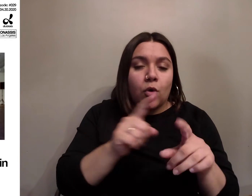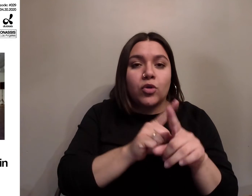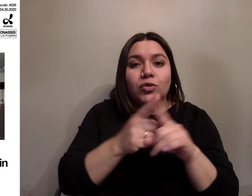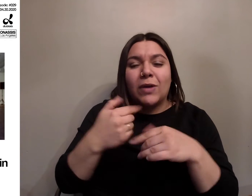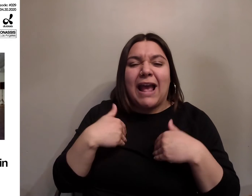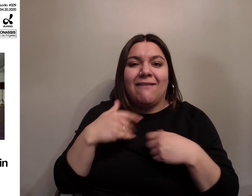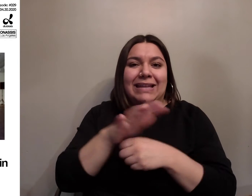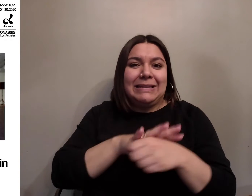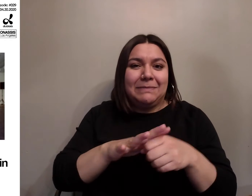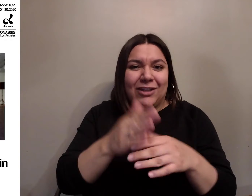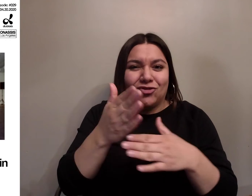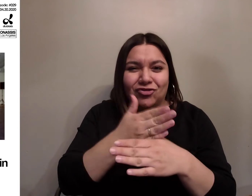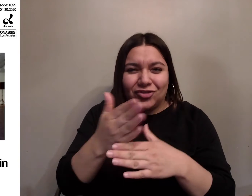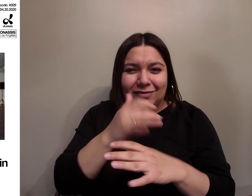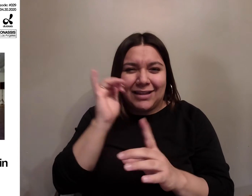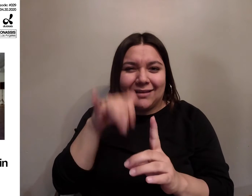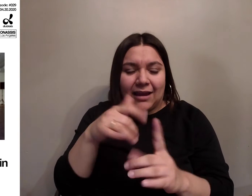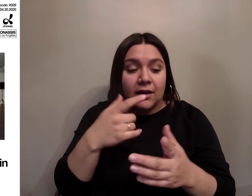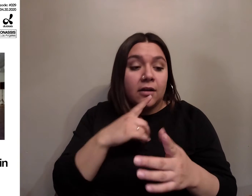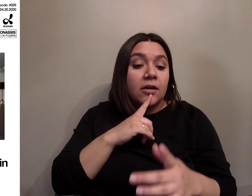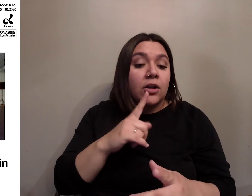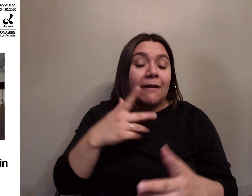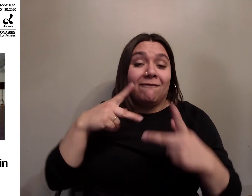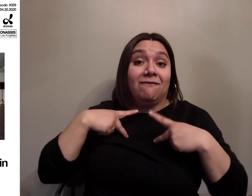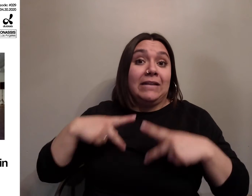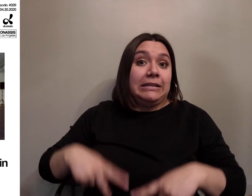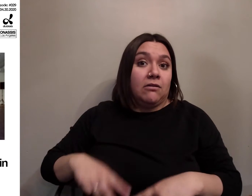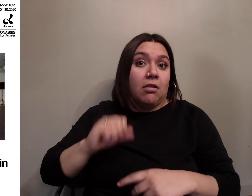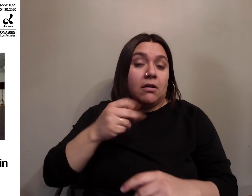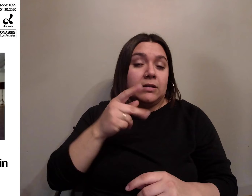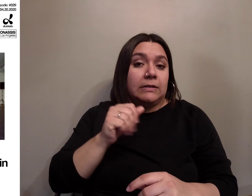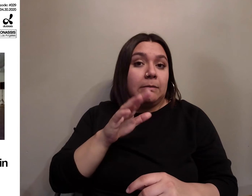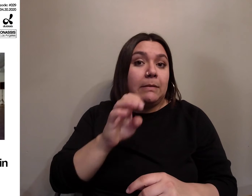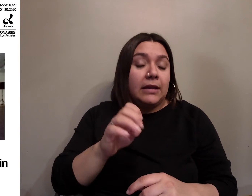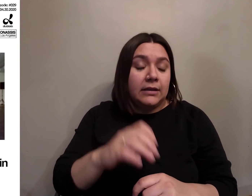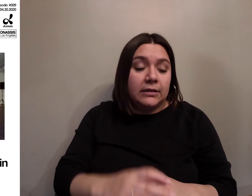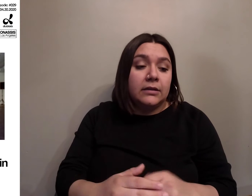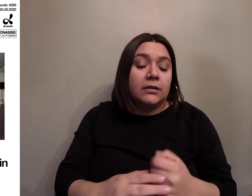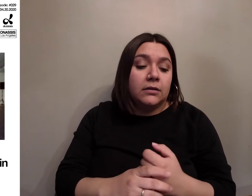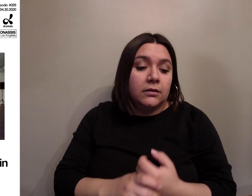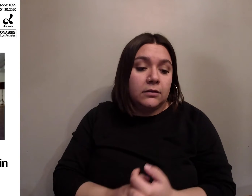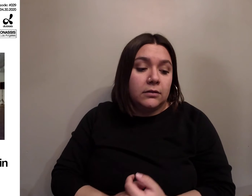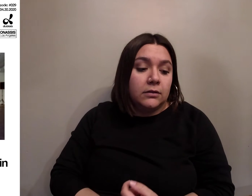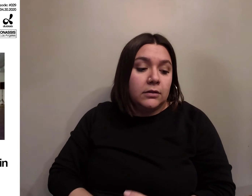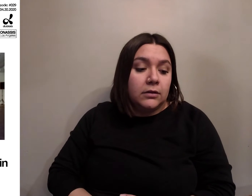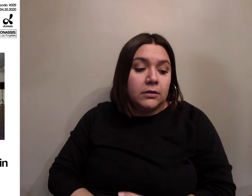and also with the work that we do at Naval, to think about how we can